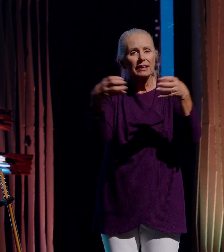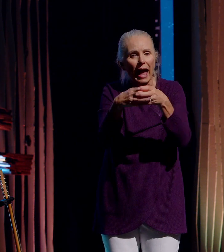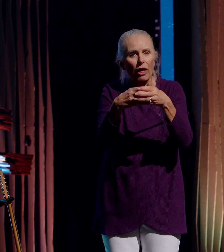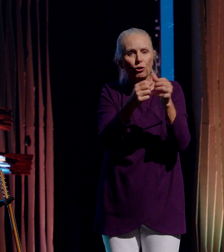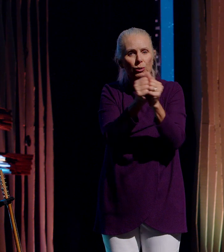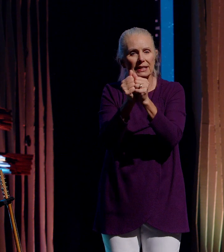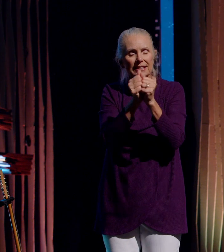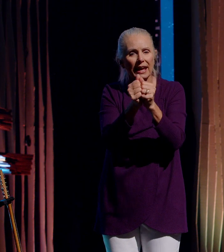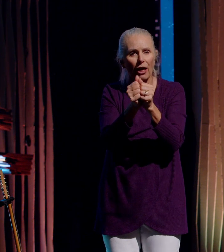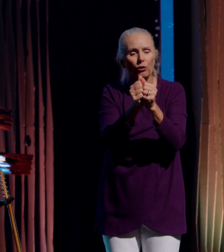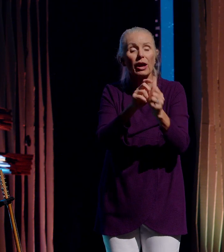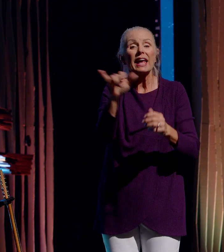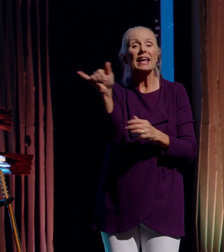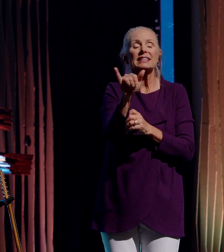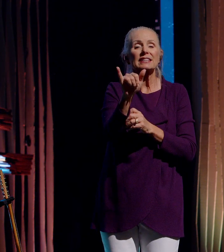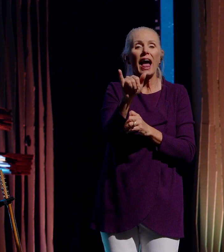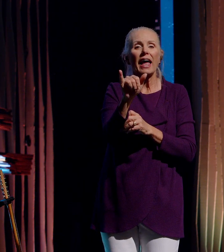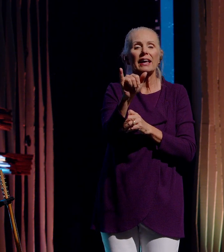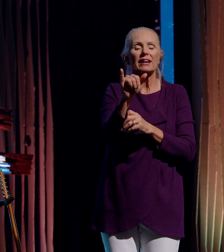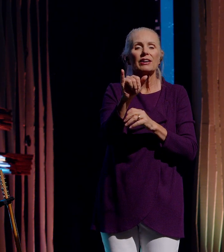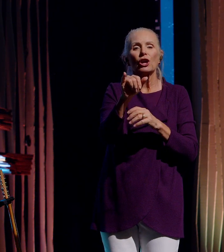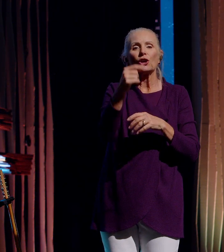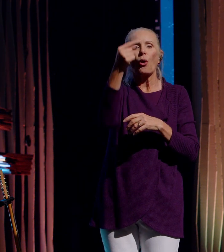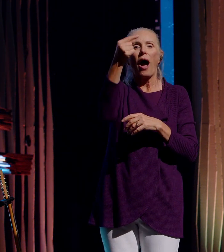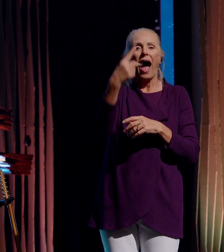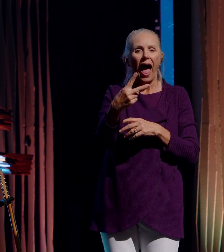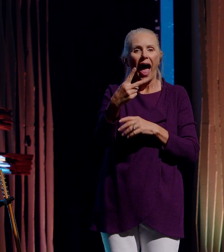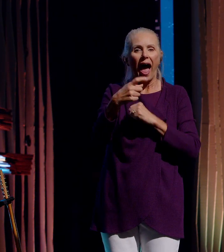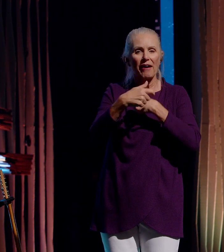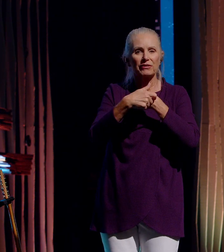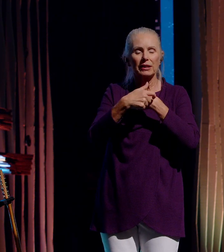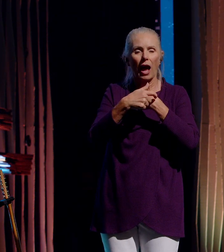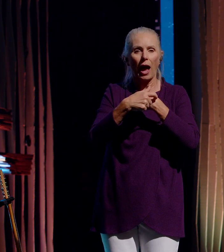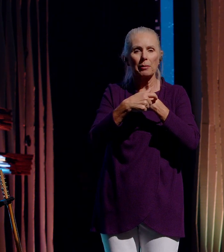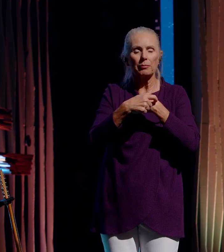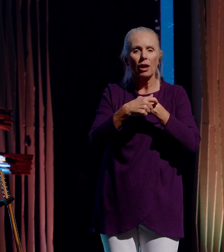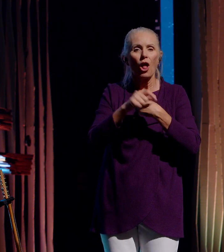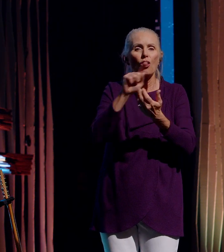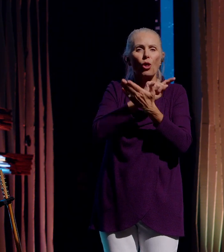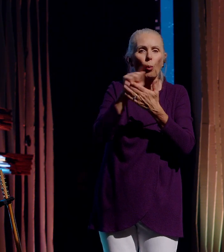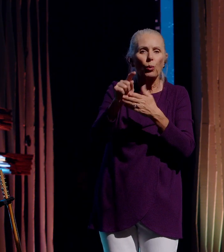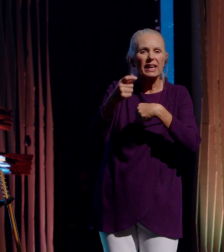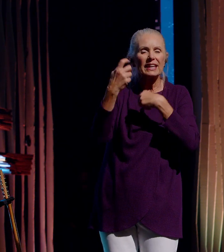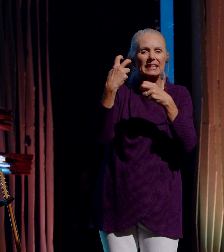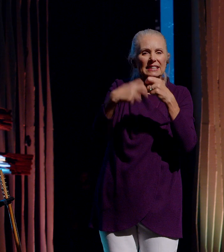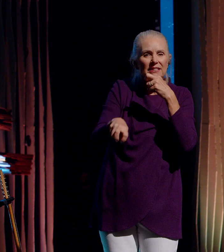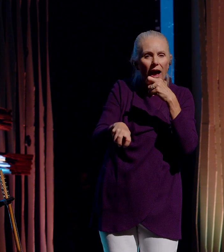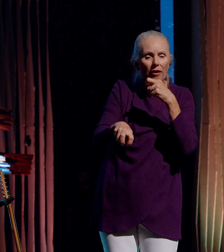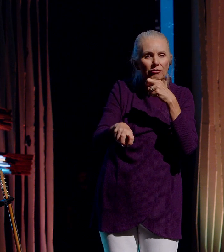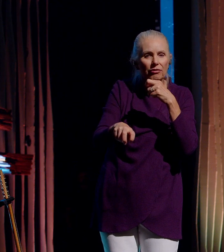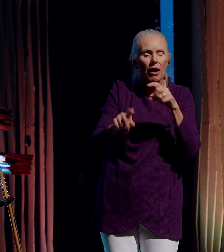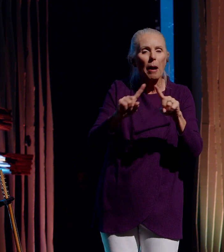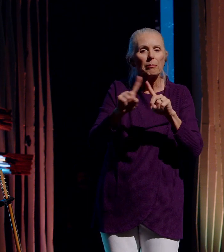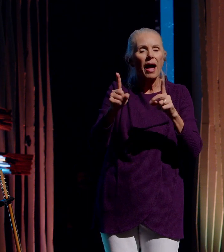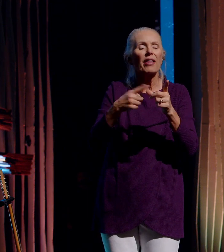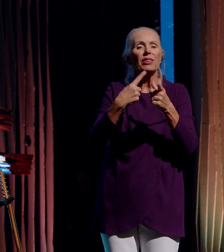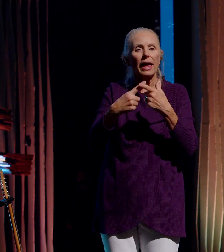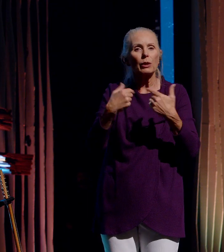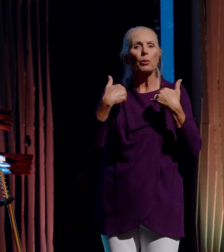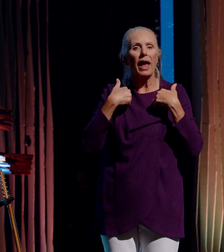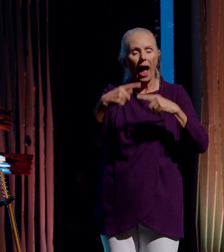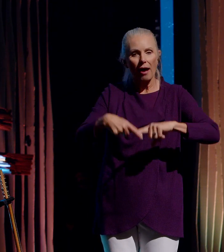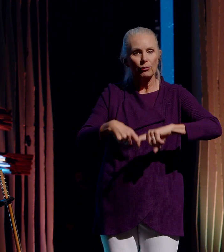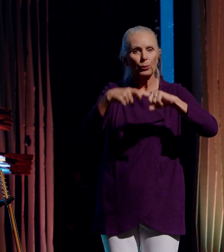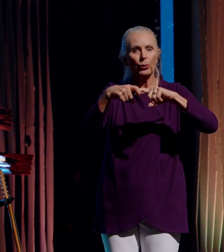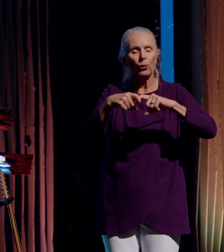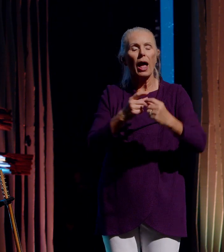It's like a halftime. We go through our week, and our weeks are hard, but then we come to halftime, and we get to take a moment and rest, return our souls to